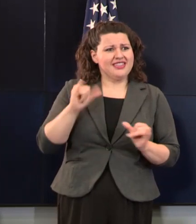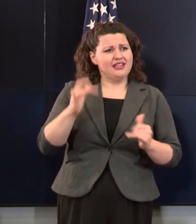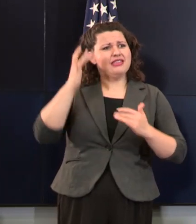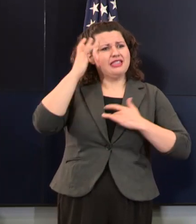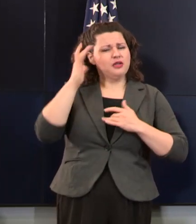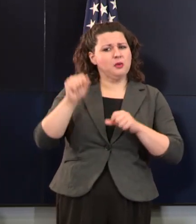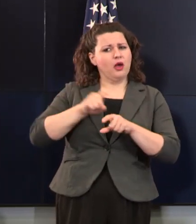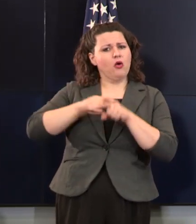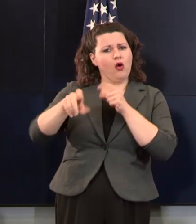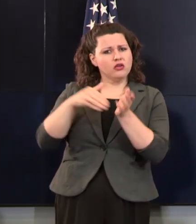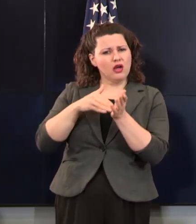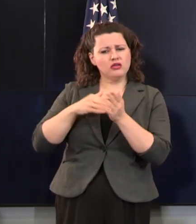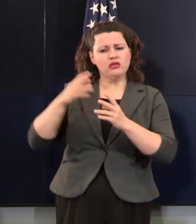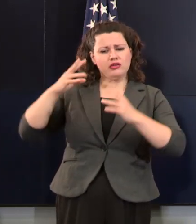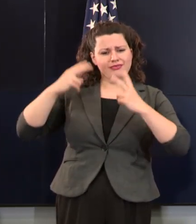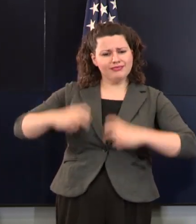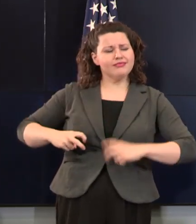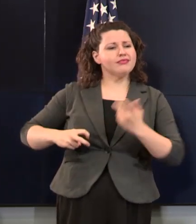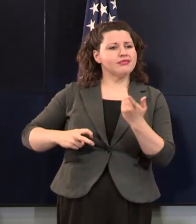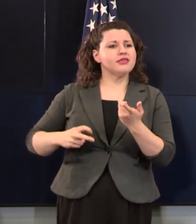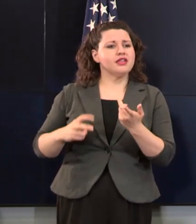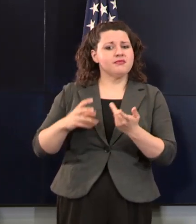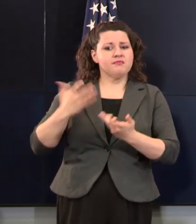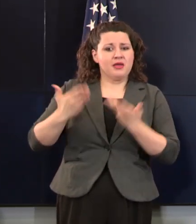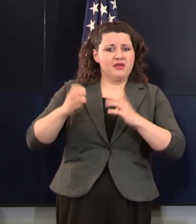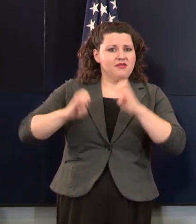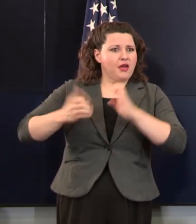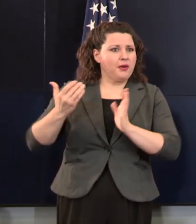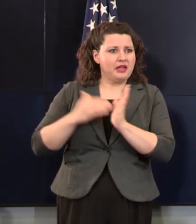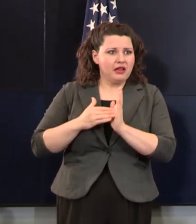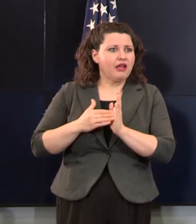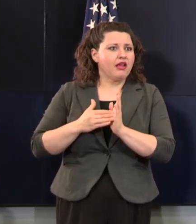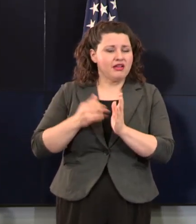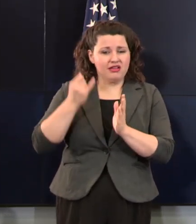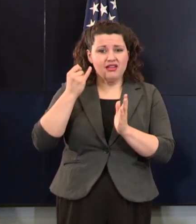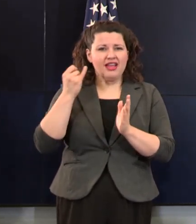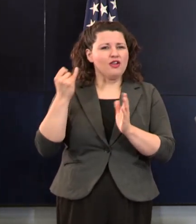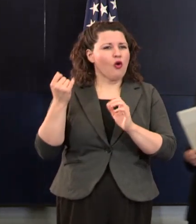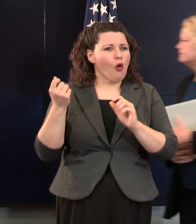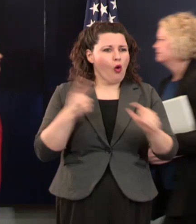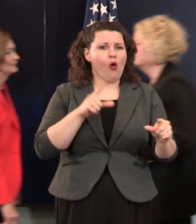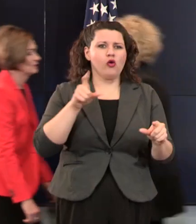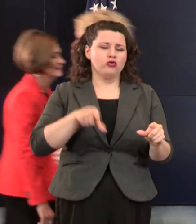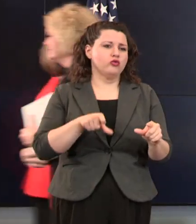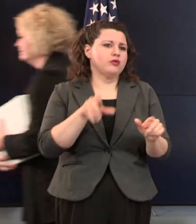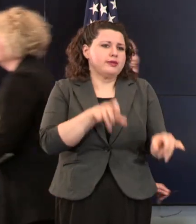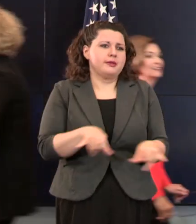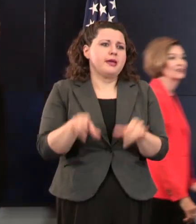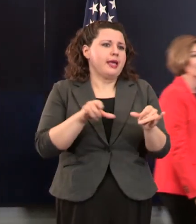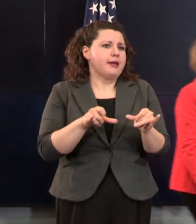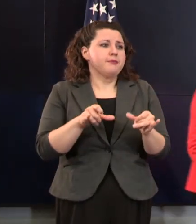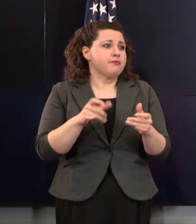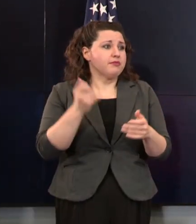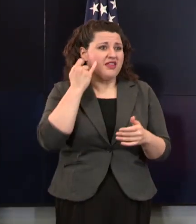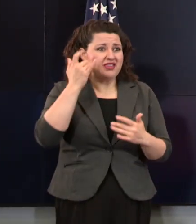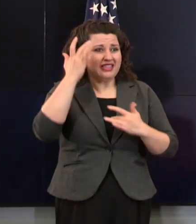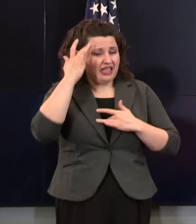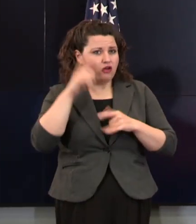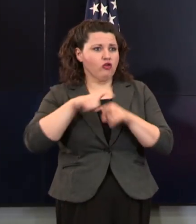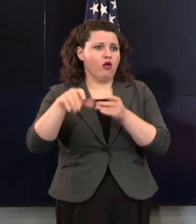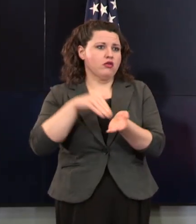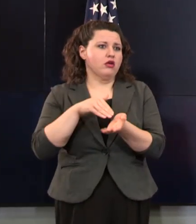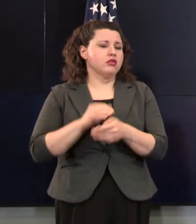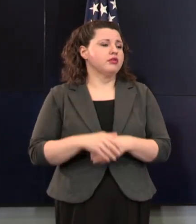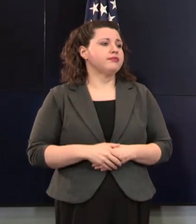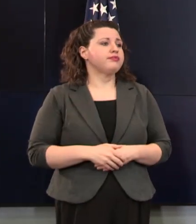be reevaluated, and every Iowan should do that all of the time if they're not feeling well. So you spoke to,